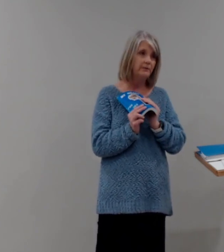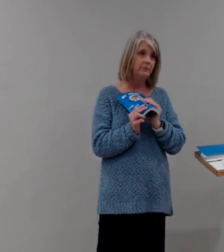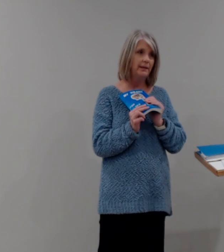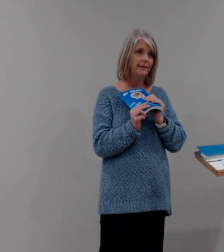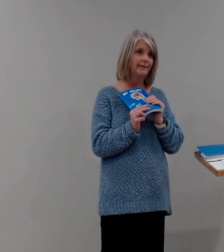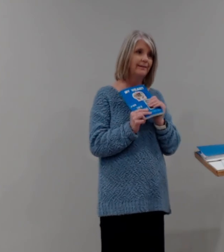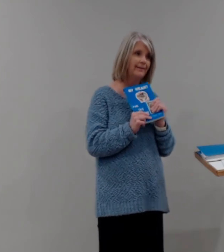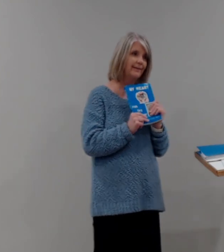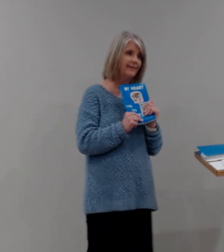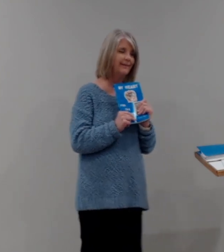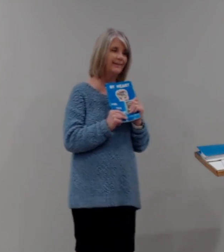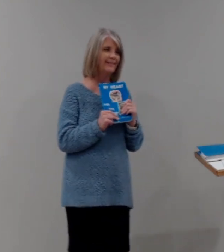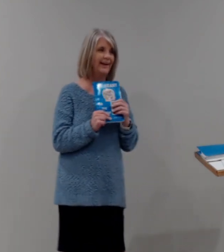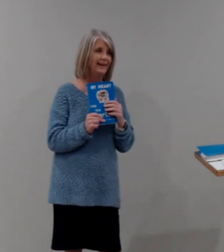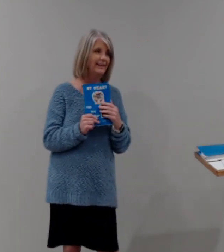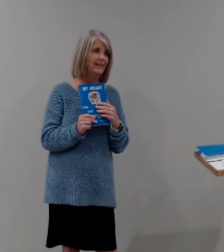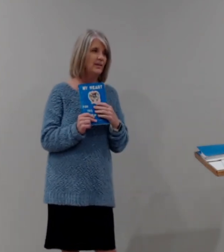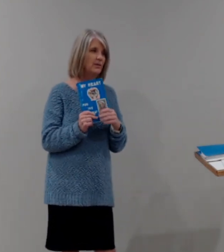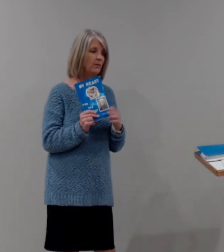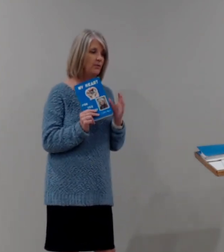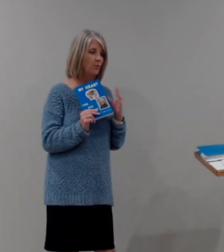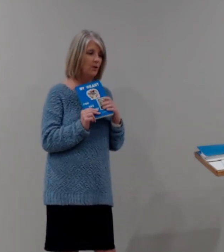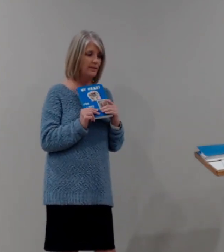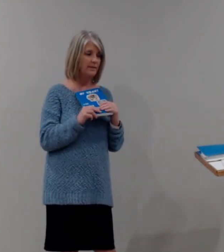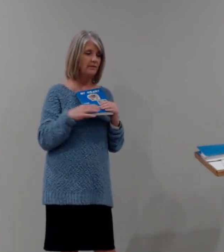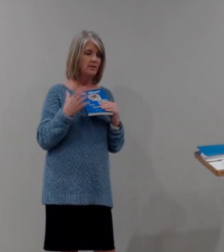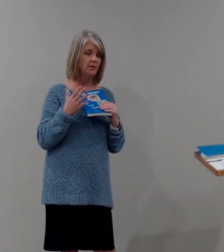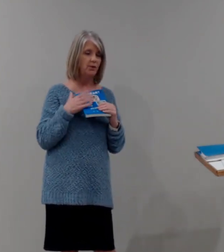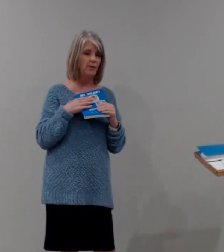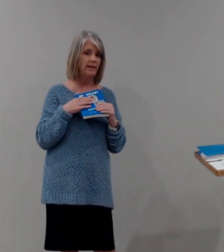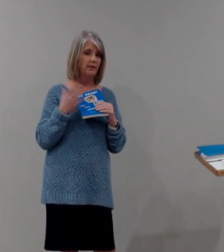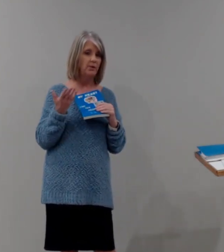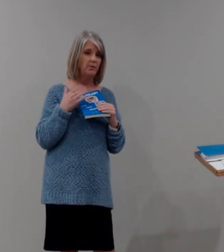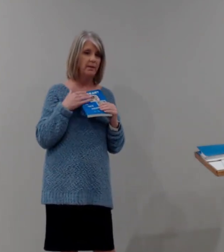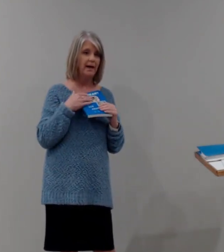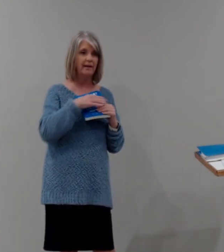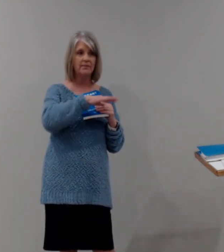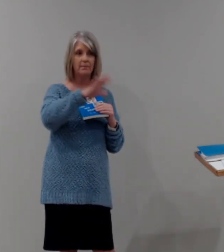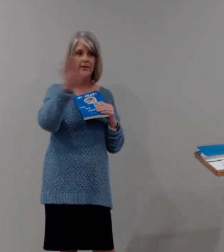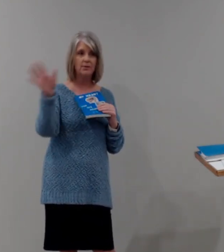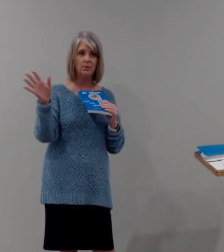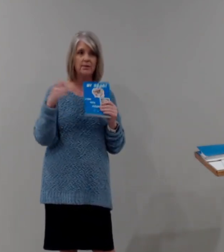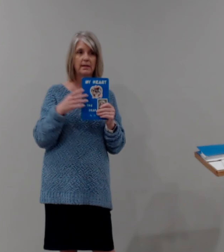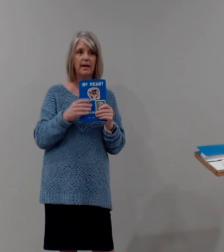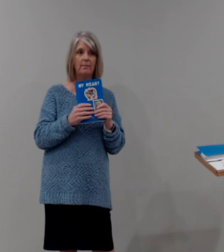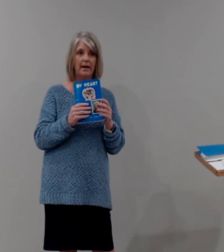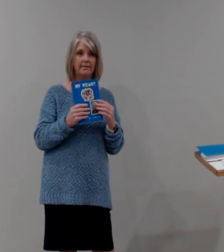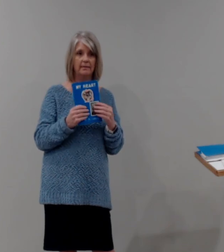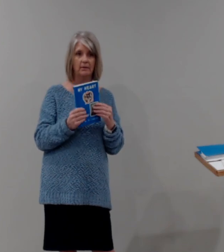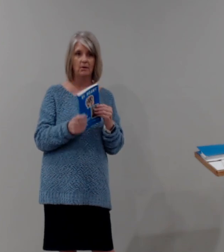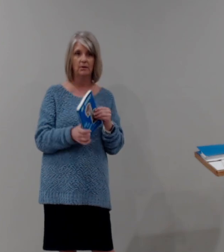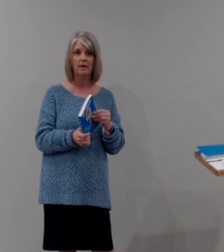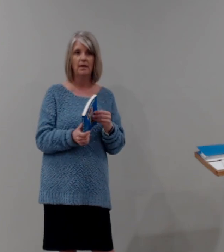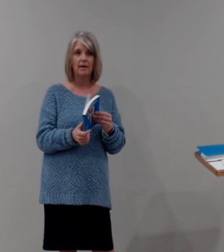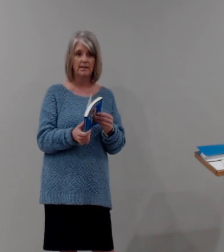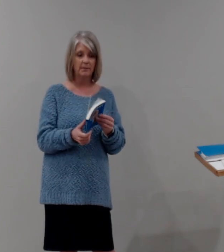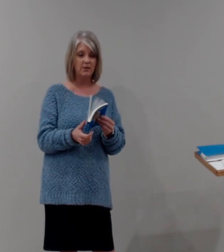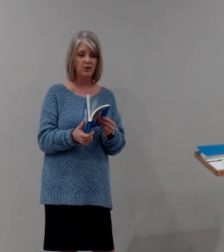me. Okay, so if you want to get this book and read it, and then when you bring it back, if somebody else wants it, I'll pass it along. Especially